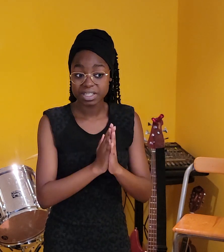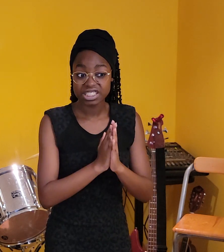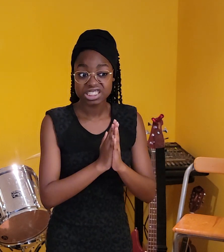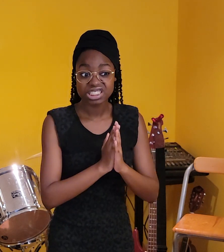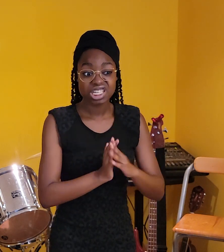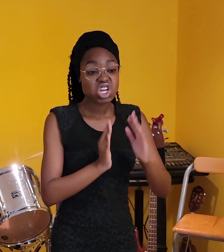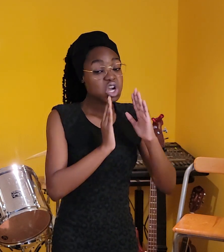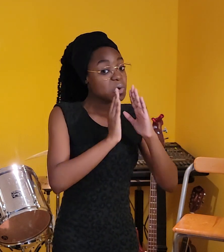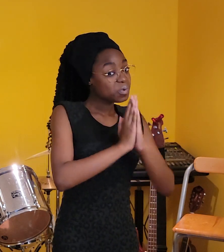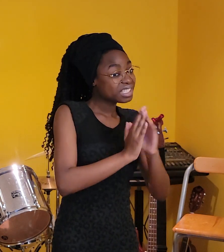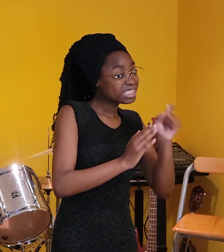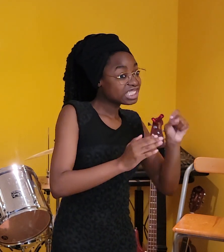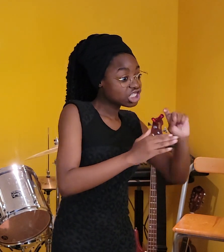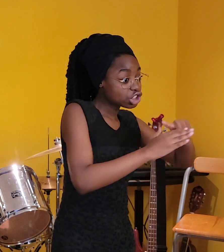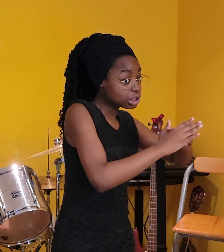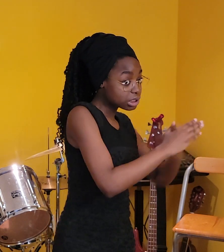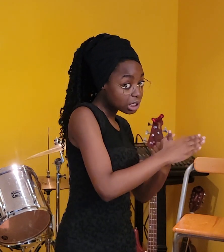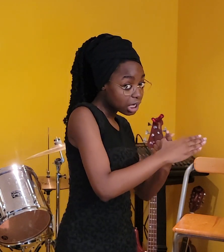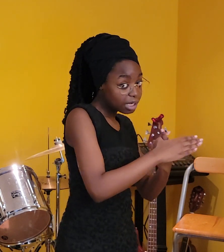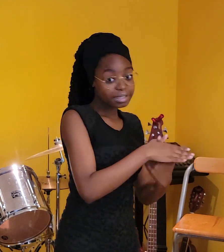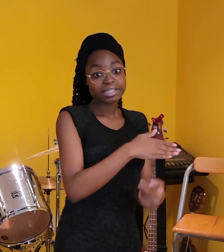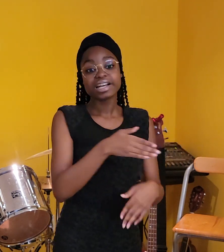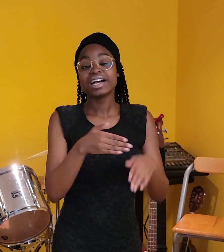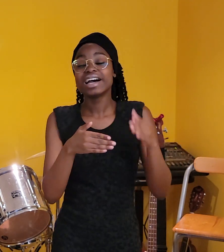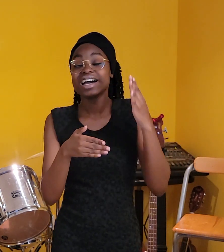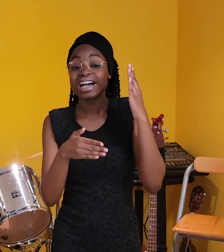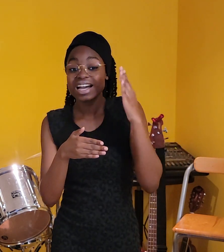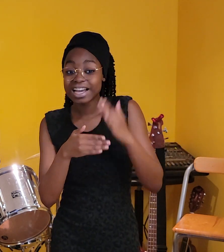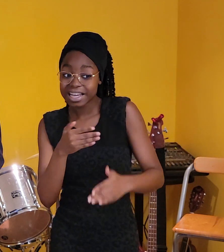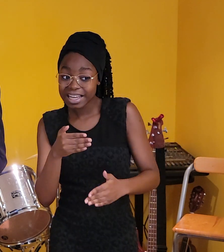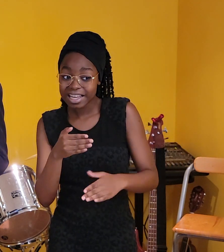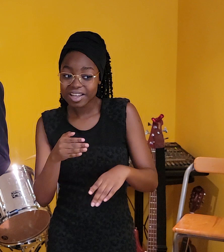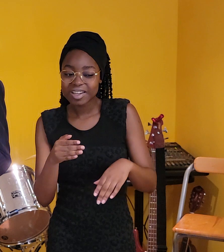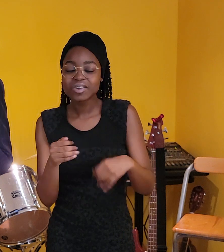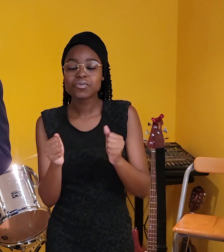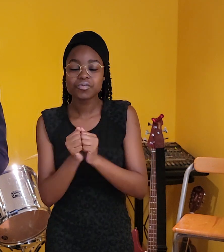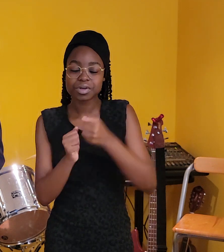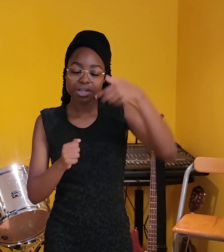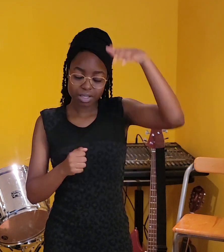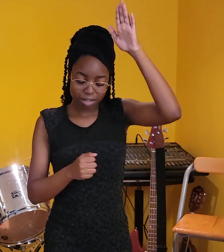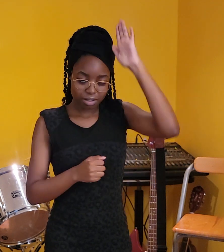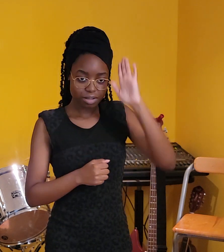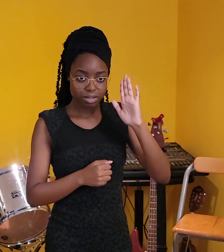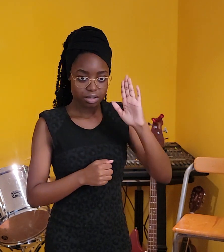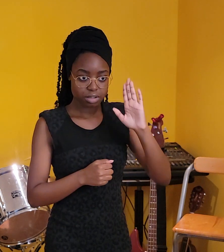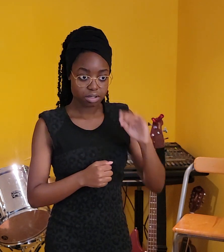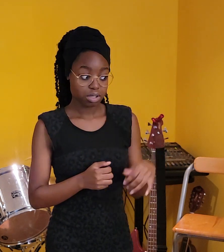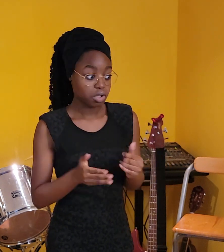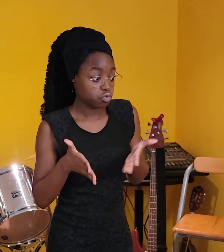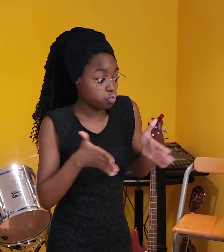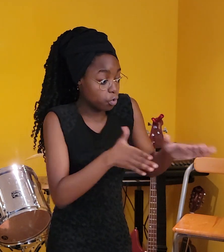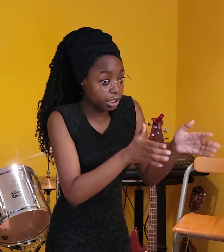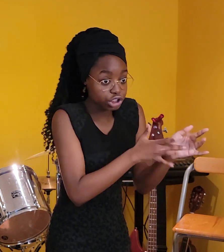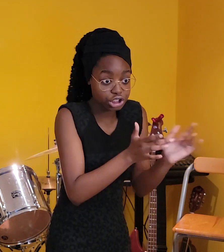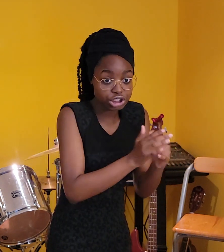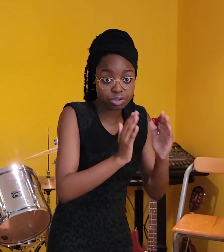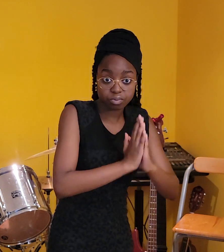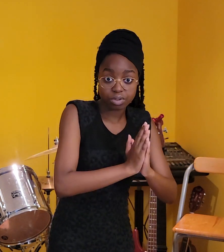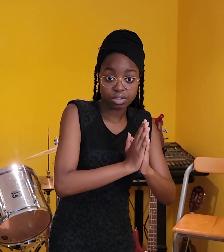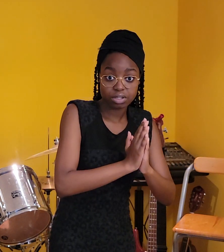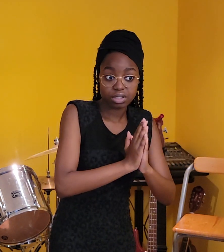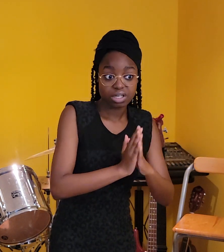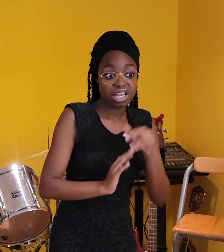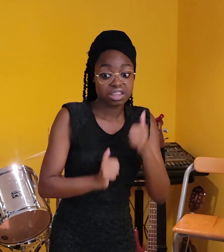begin and end with God. That's what the disciples' prayer showed. That's how Jesus prayed. That's what they heard him